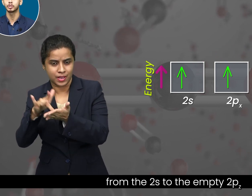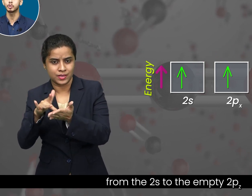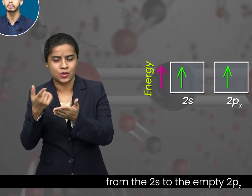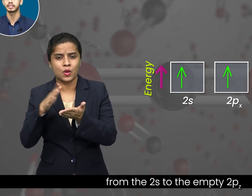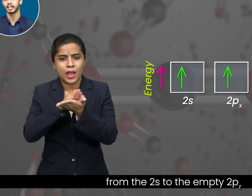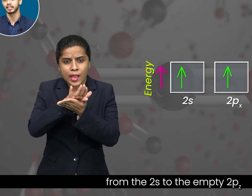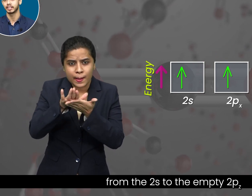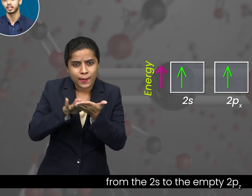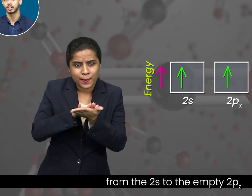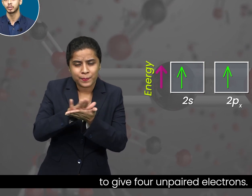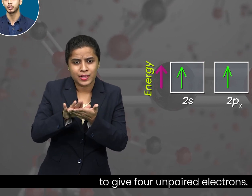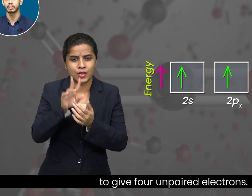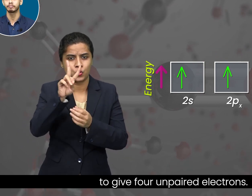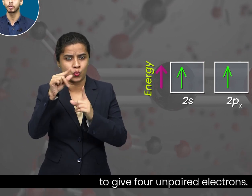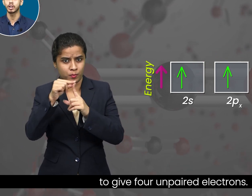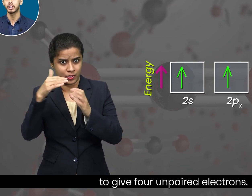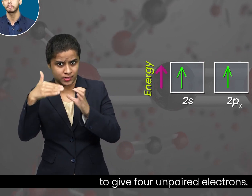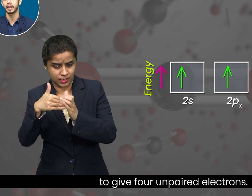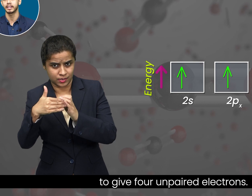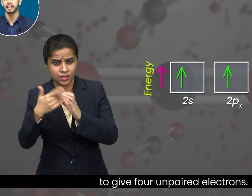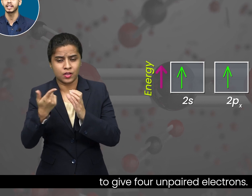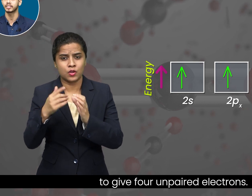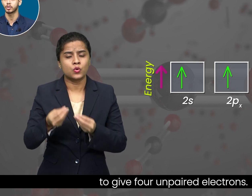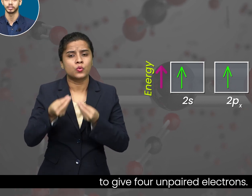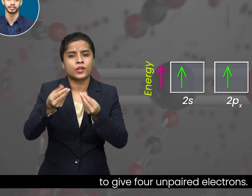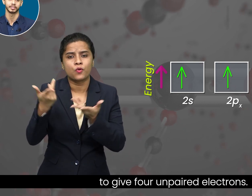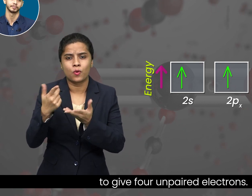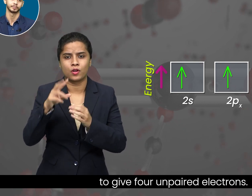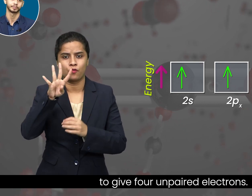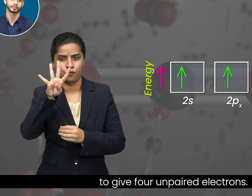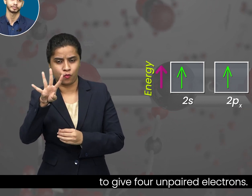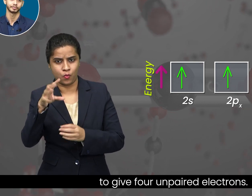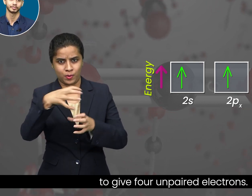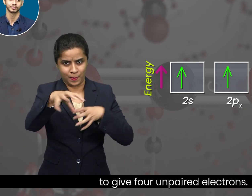empty 2pz to give 4 unpaired electrons.